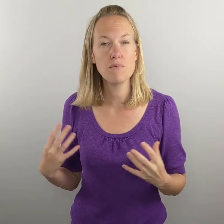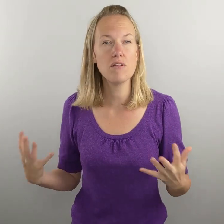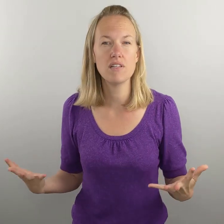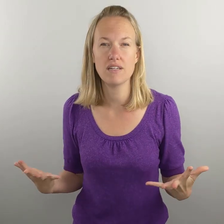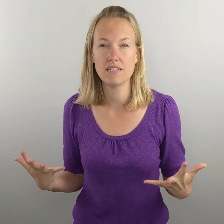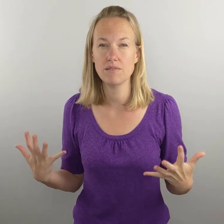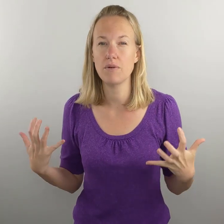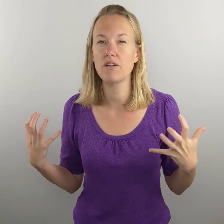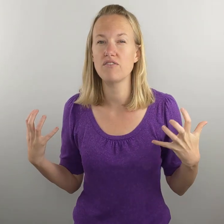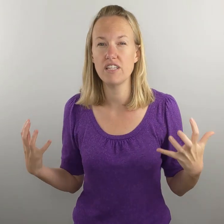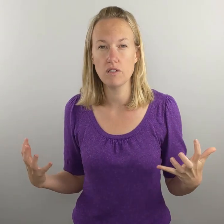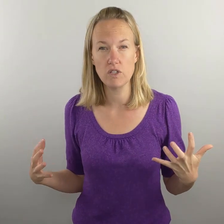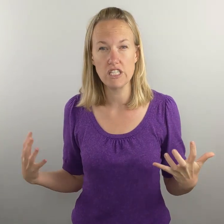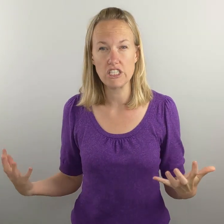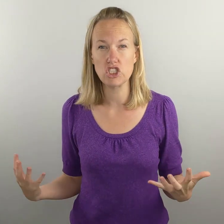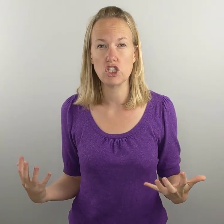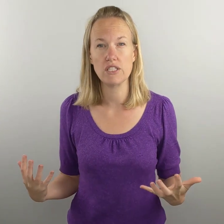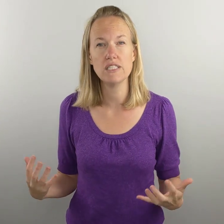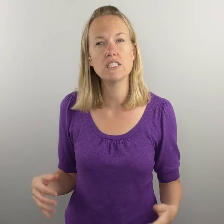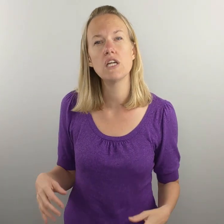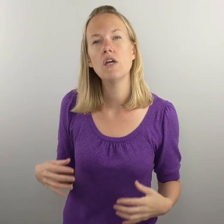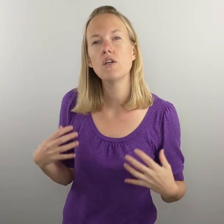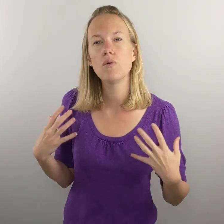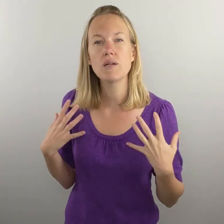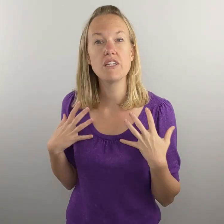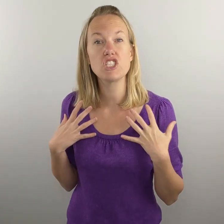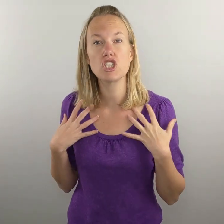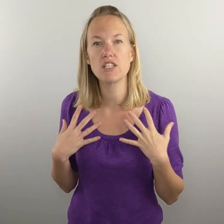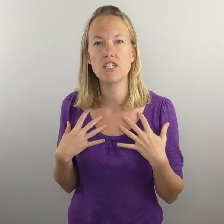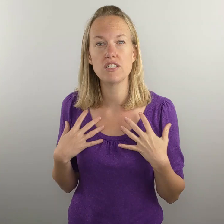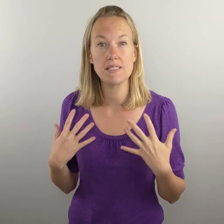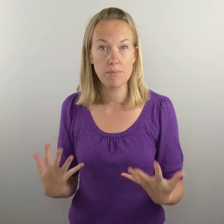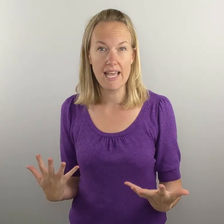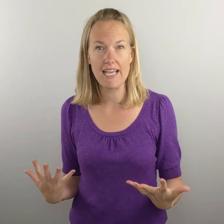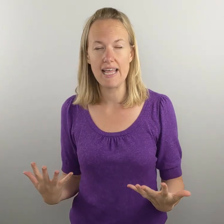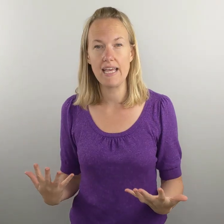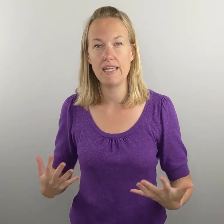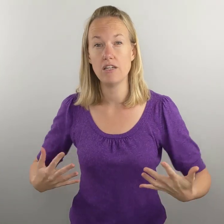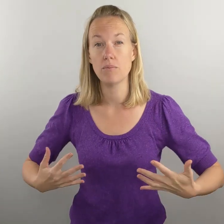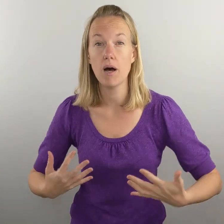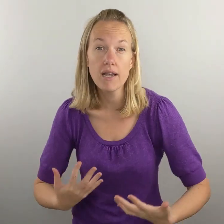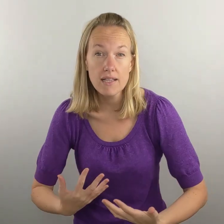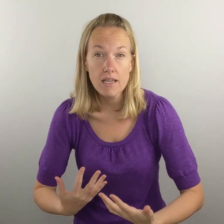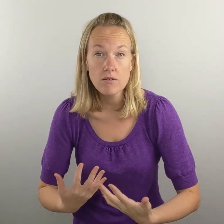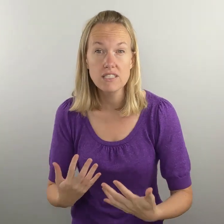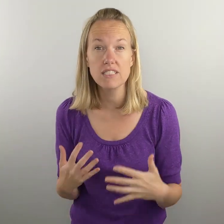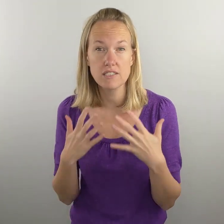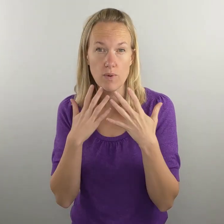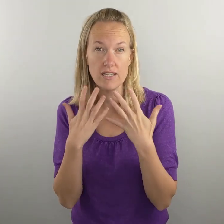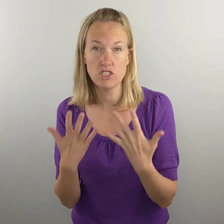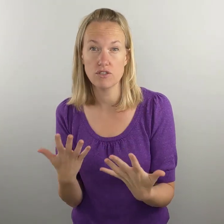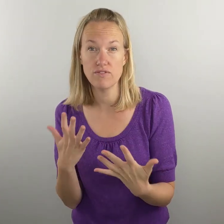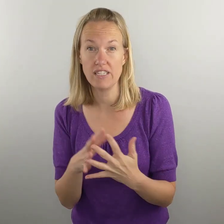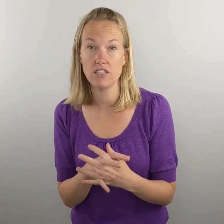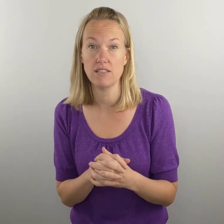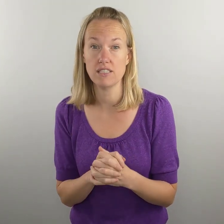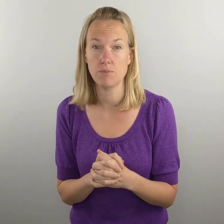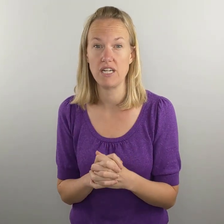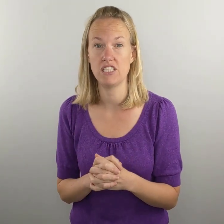about lyrics, but you're feeling really discouraged, you want to make sure that you're displaying that in your body language as well as your facial